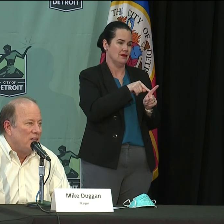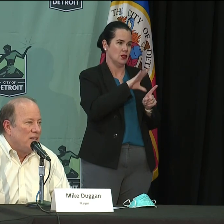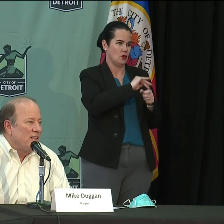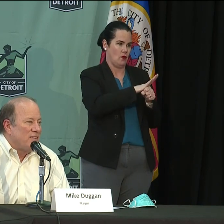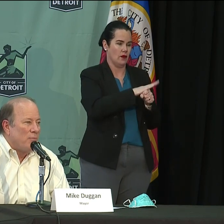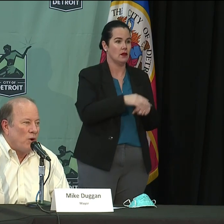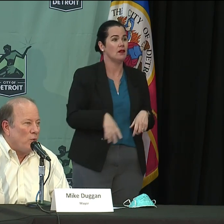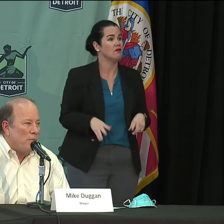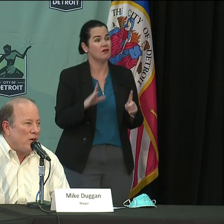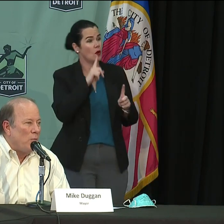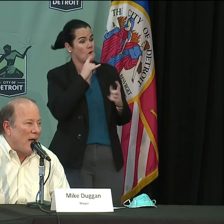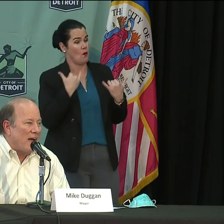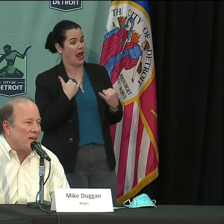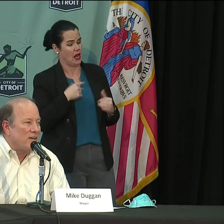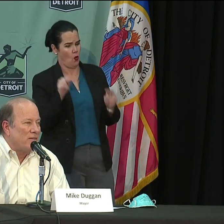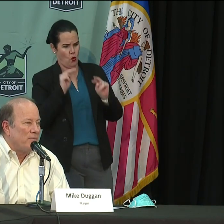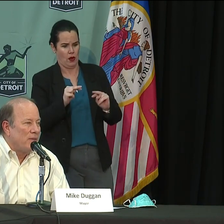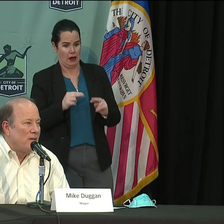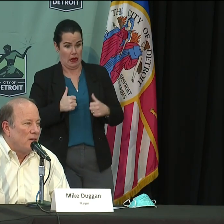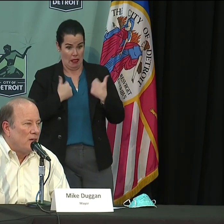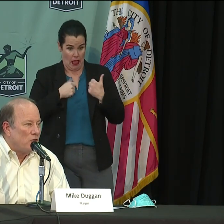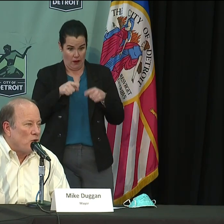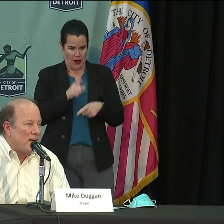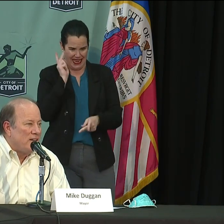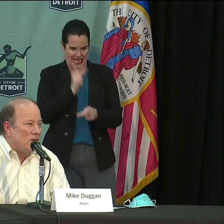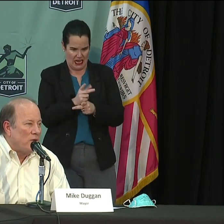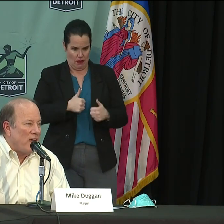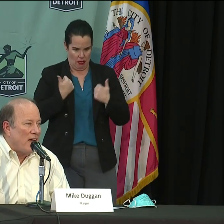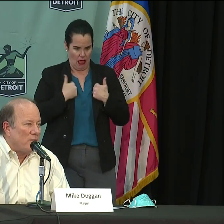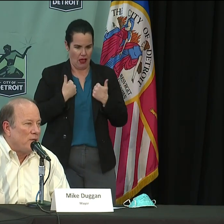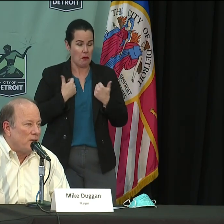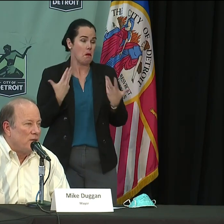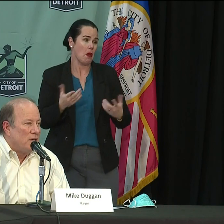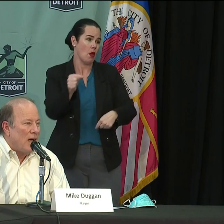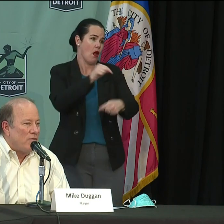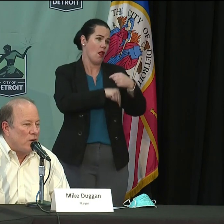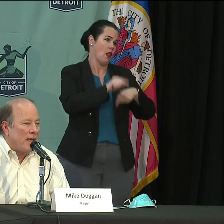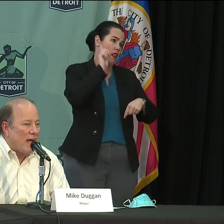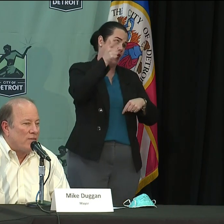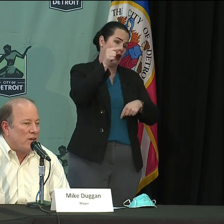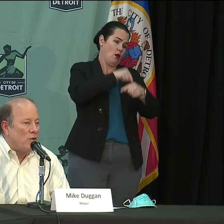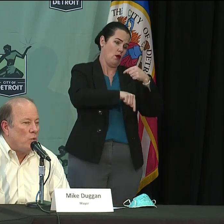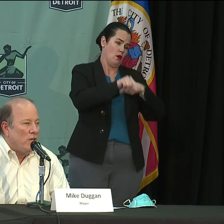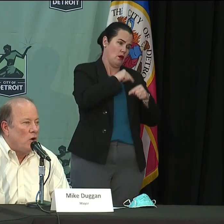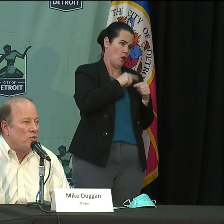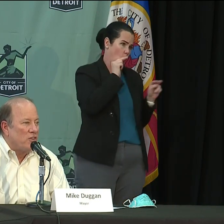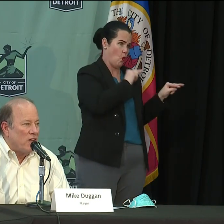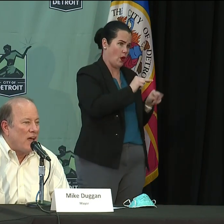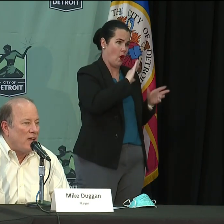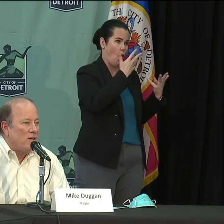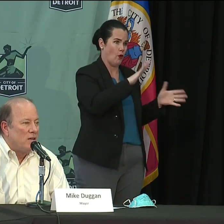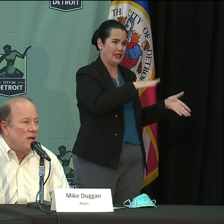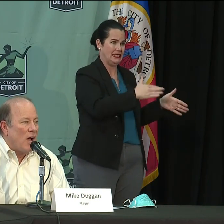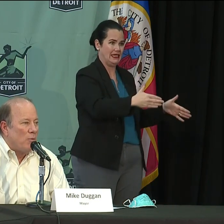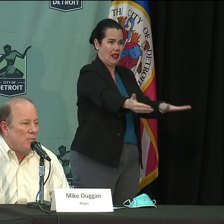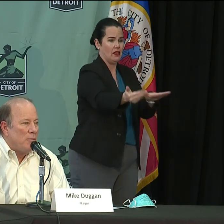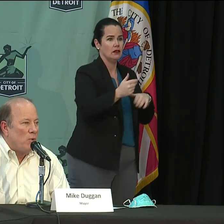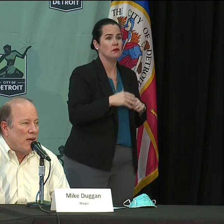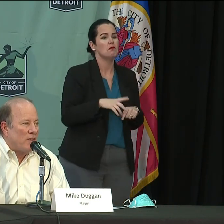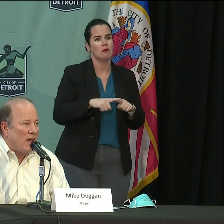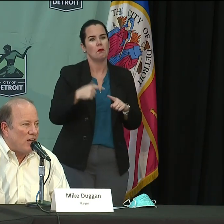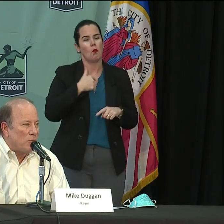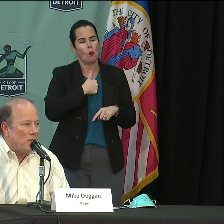alive. At some point, we may go back and try to deal with that, but I'm very confident that we know today how